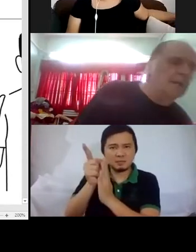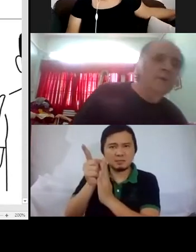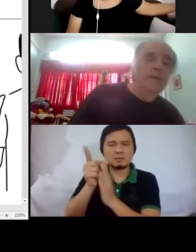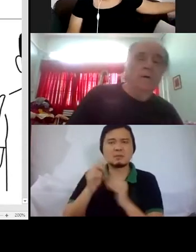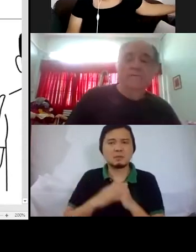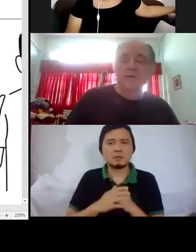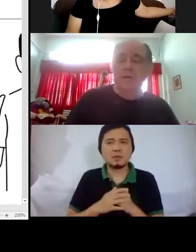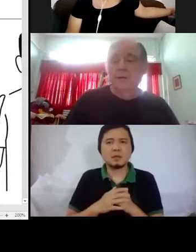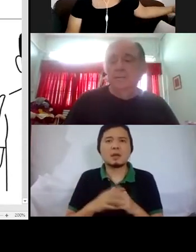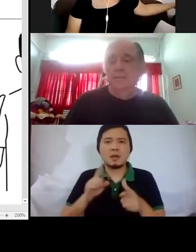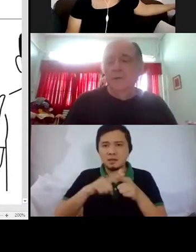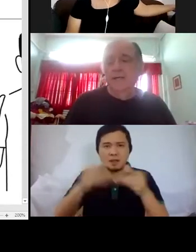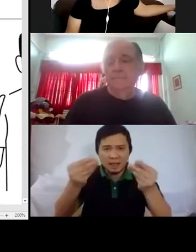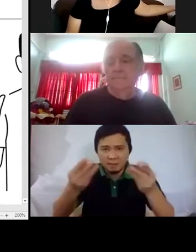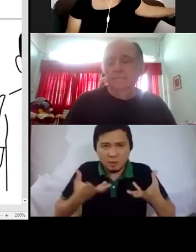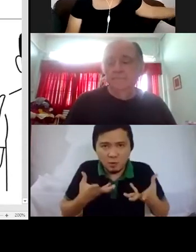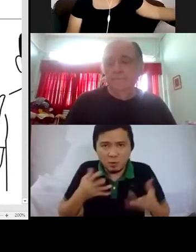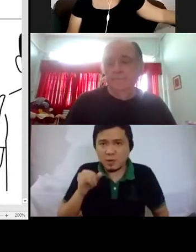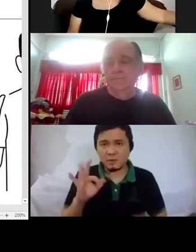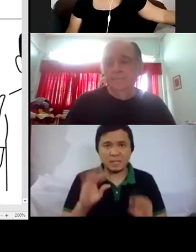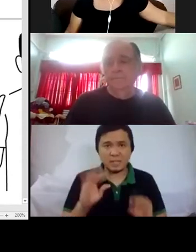you can let me know if it's clear or not.